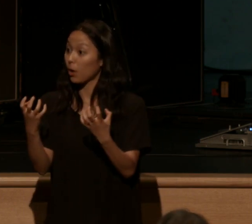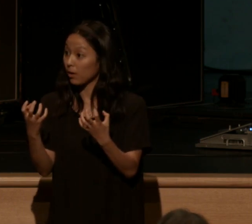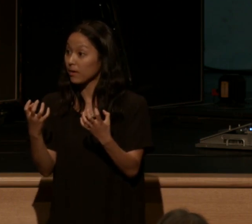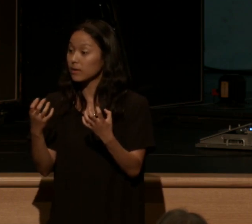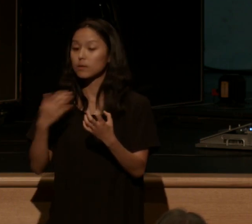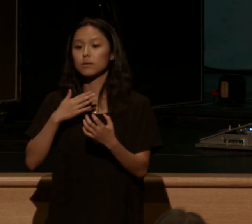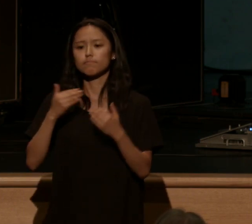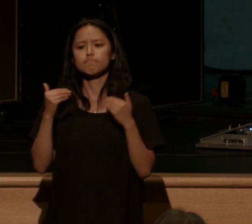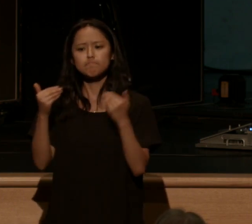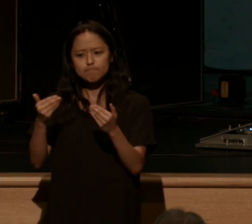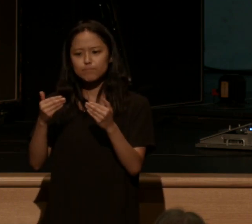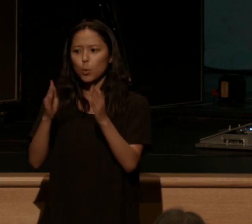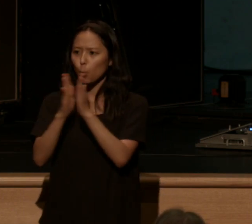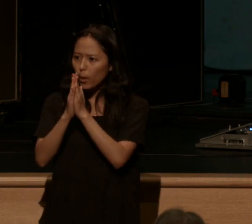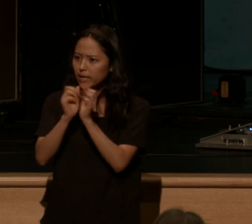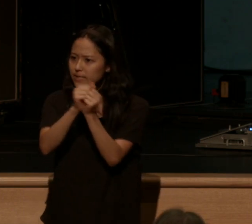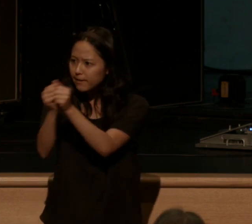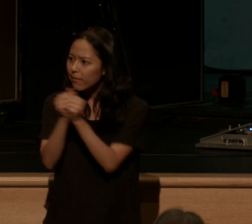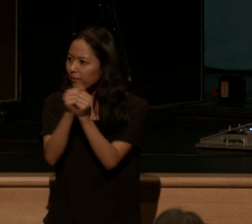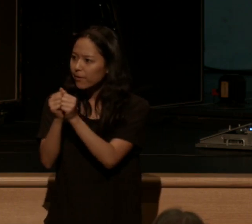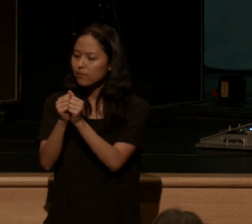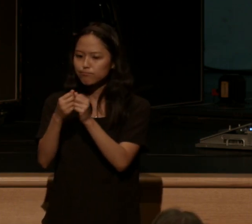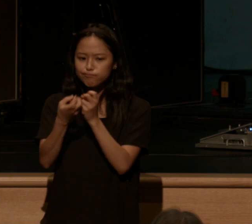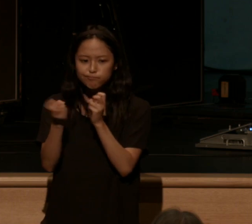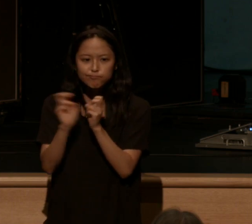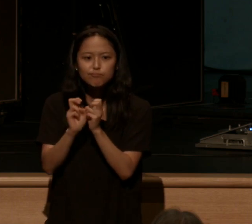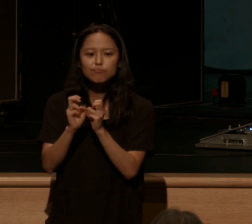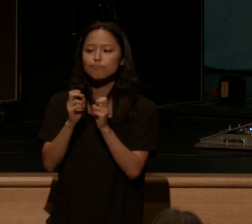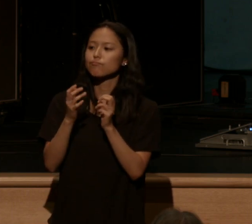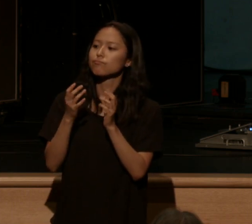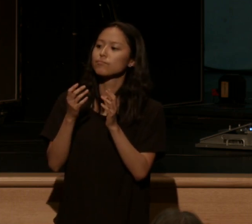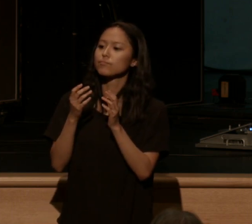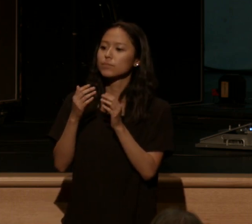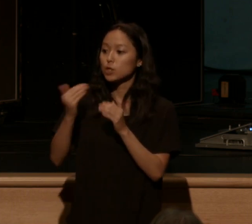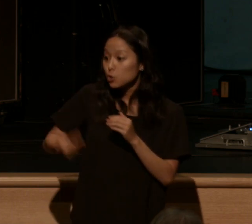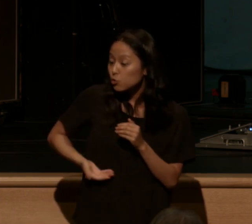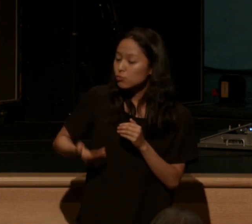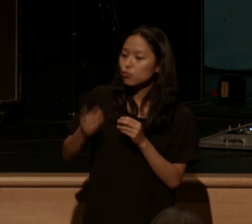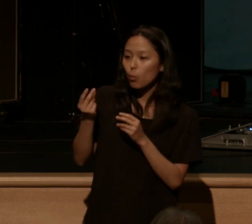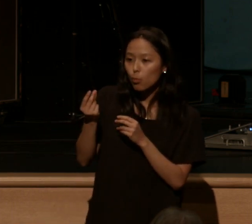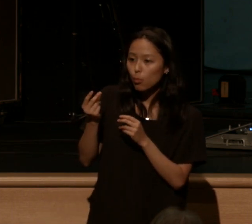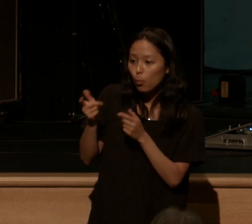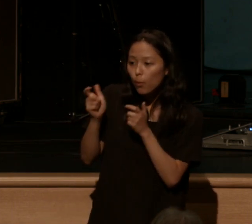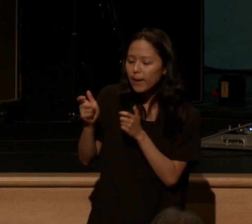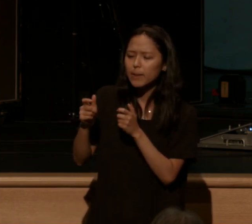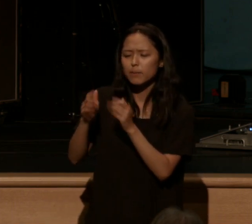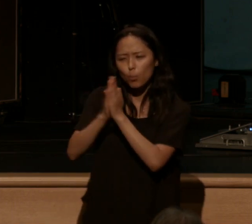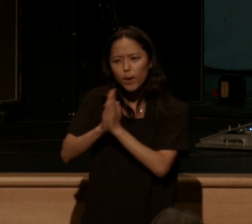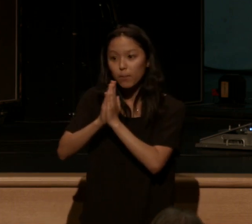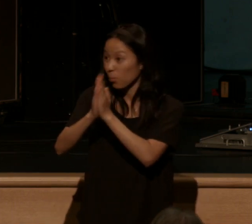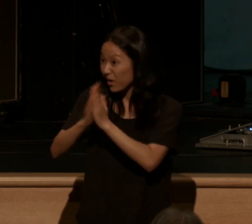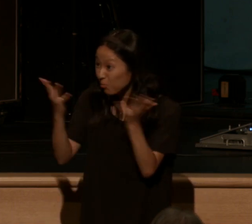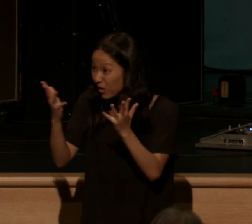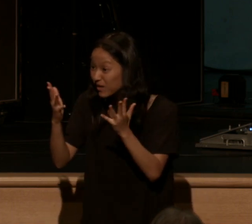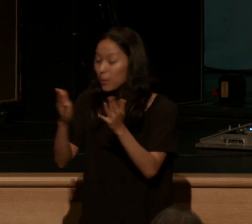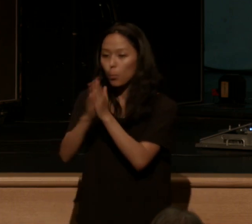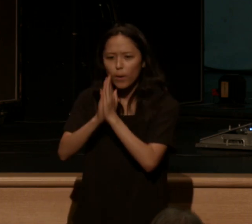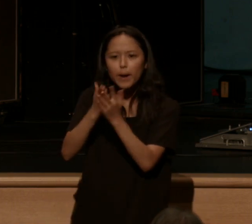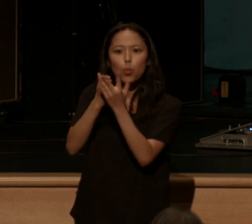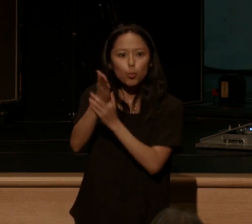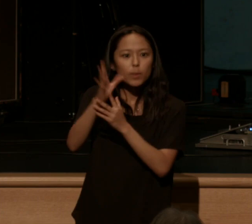that, love, pray with those around you. Maybe you'll meet someone for the first time today. Introduce yourself super quick, begin to pray. Pray what? Pray through the